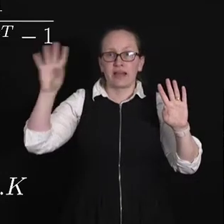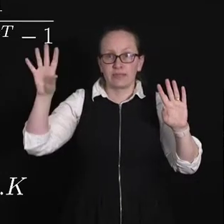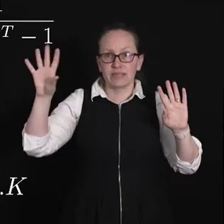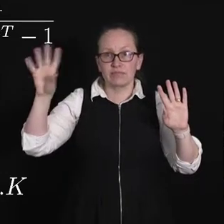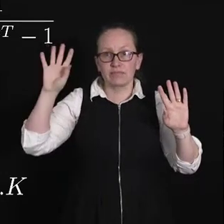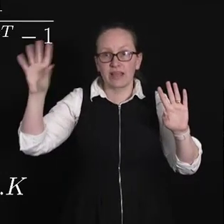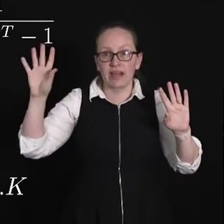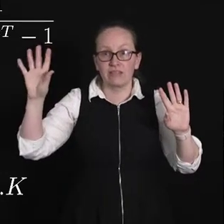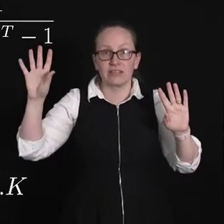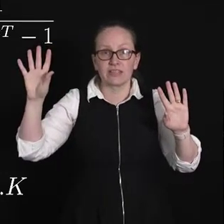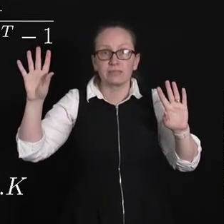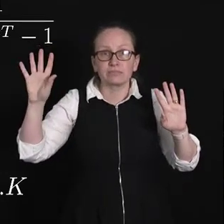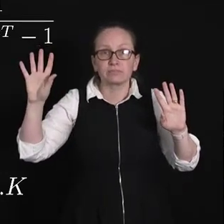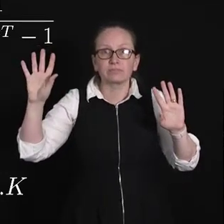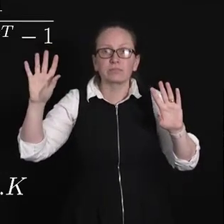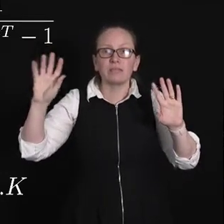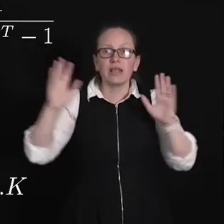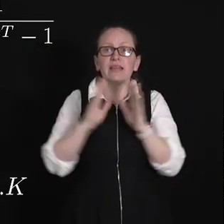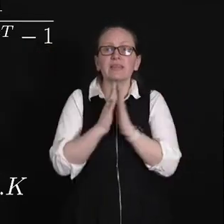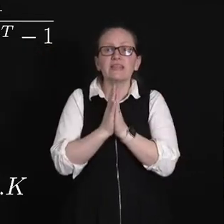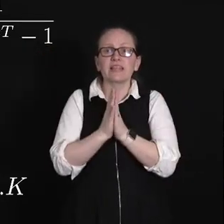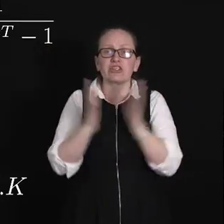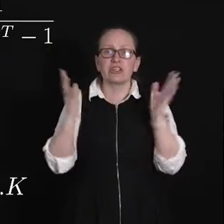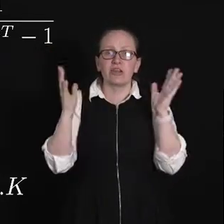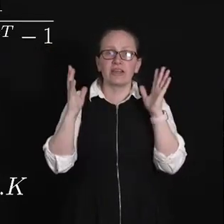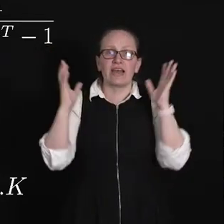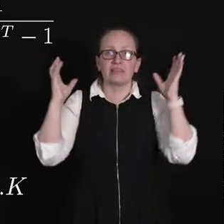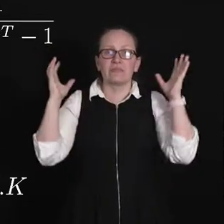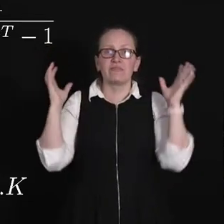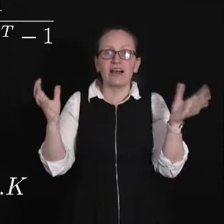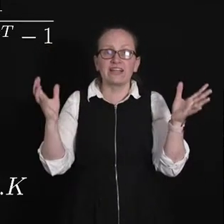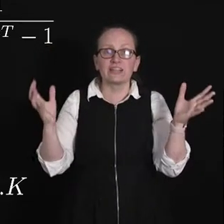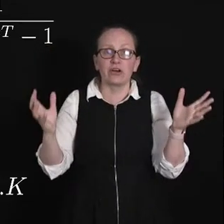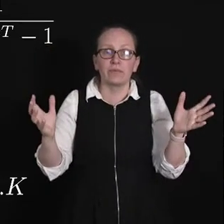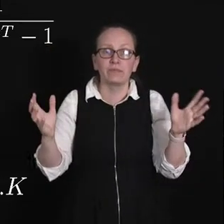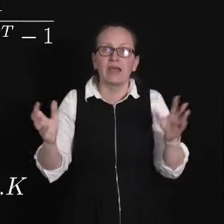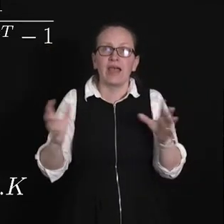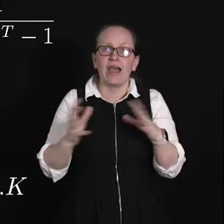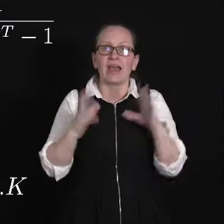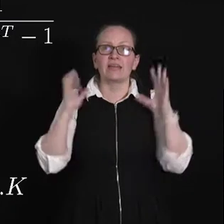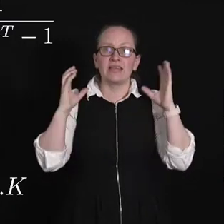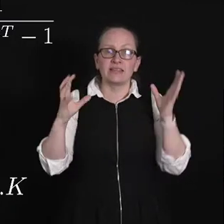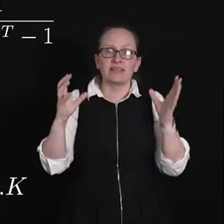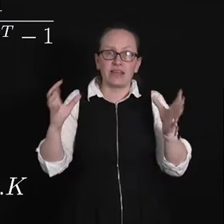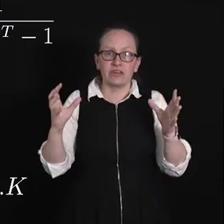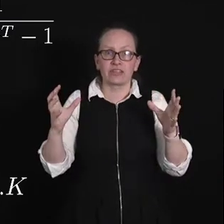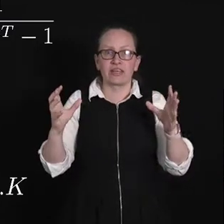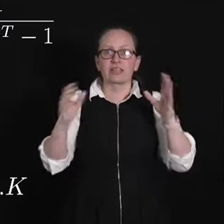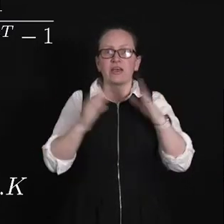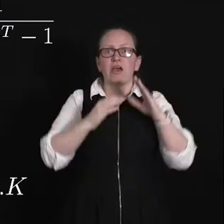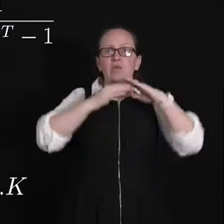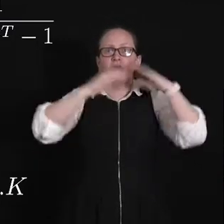2898 micrometers times Kelvins. And this is actually known as Wien's law, and it tells us